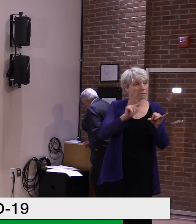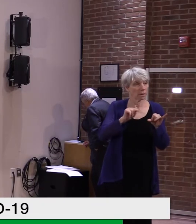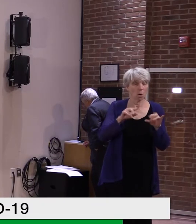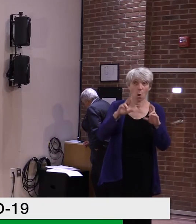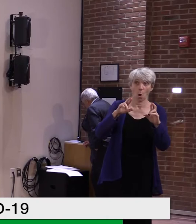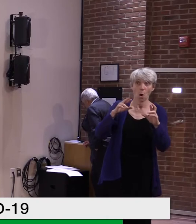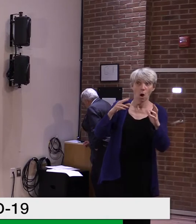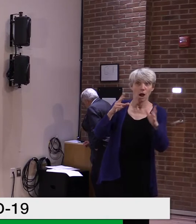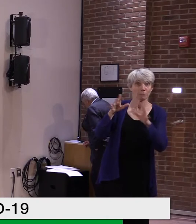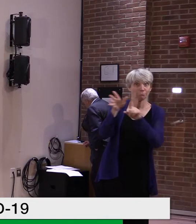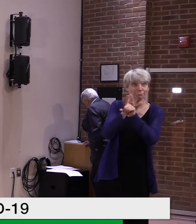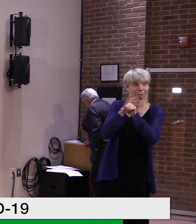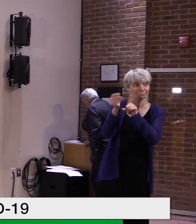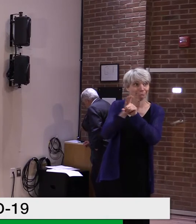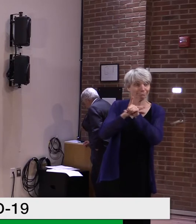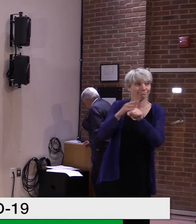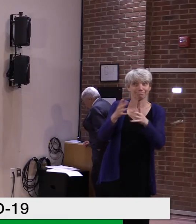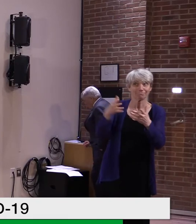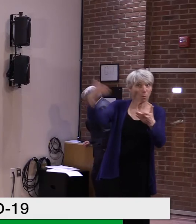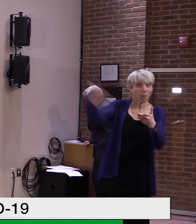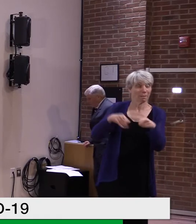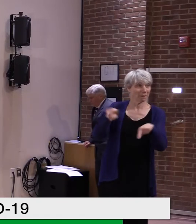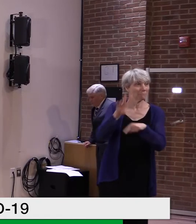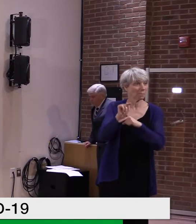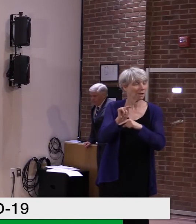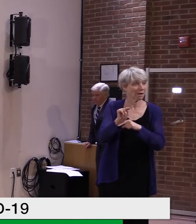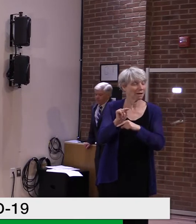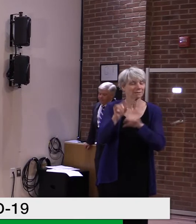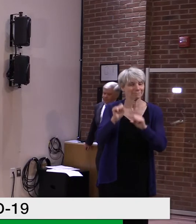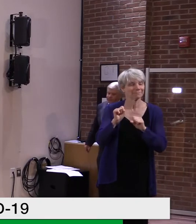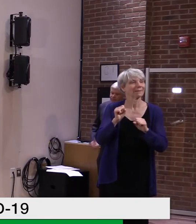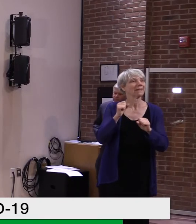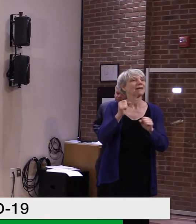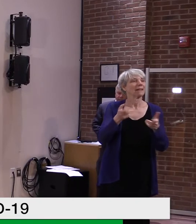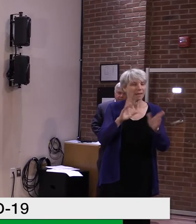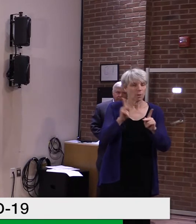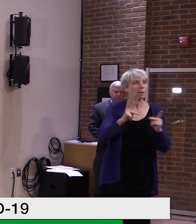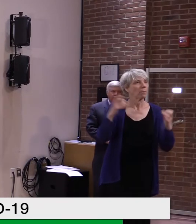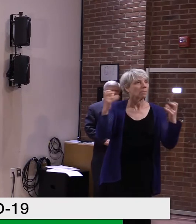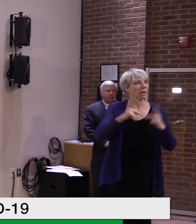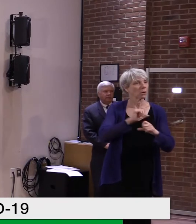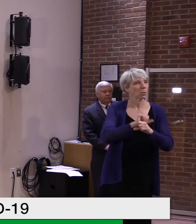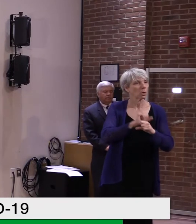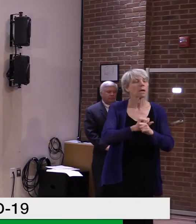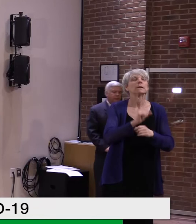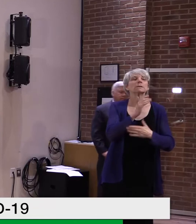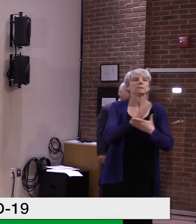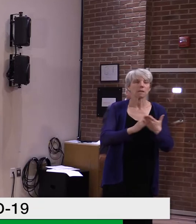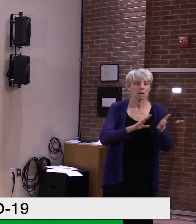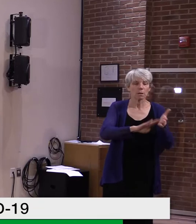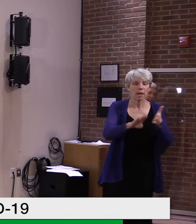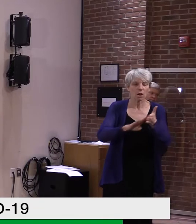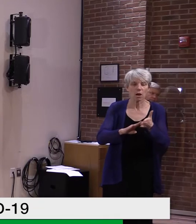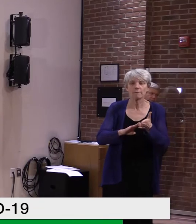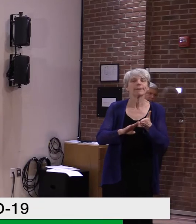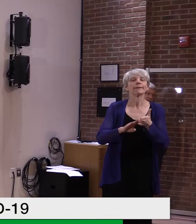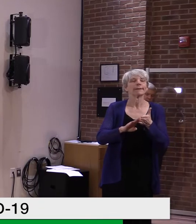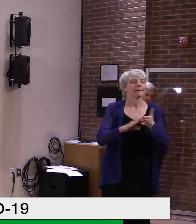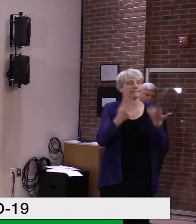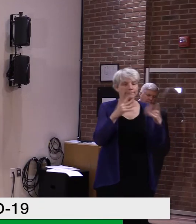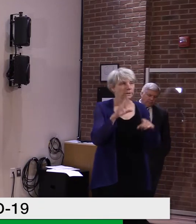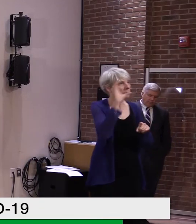and bring those jobs back. We know that there are employees who took other jobs that really wanted to be back doing what they were doing